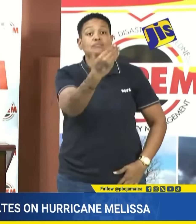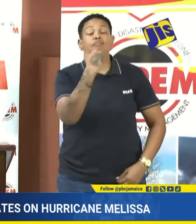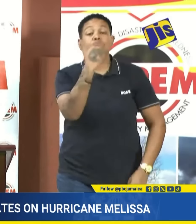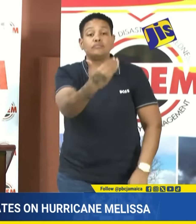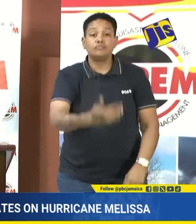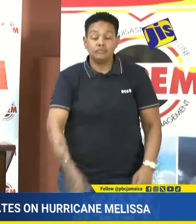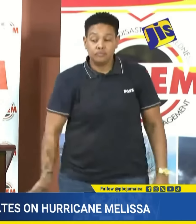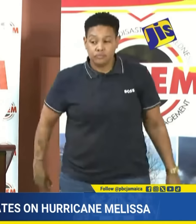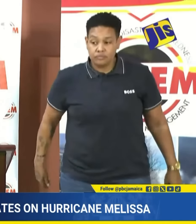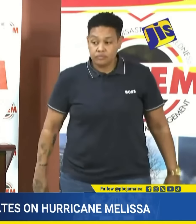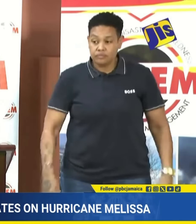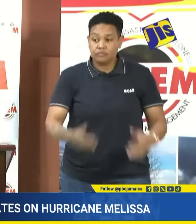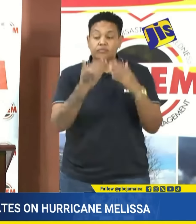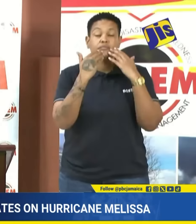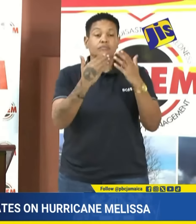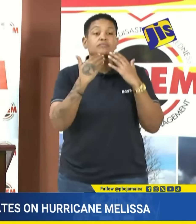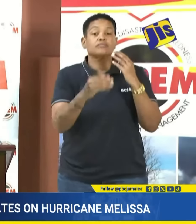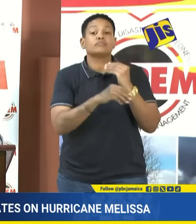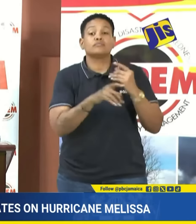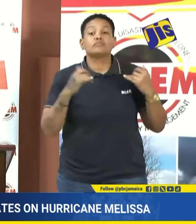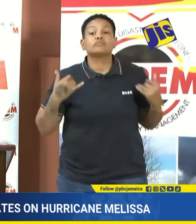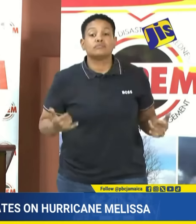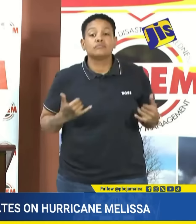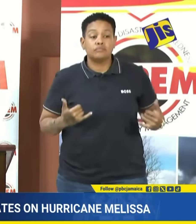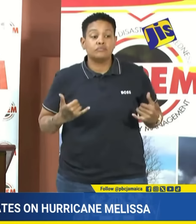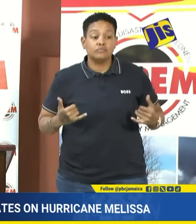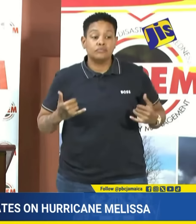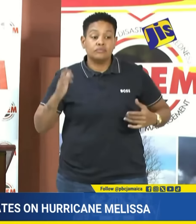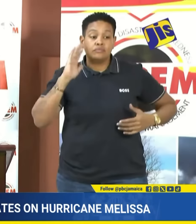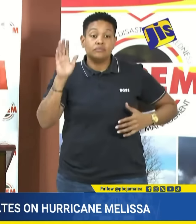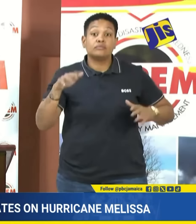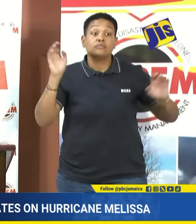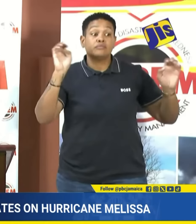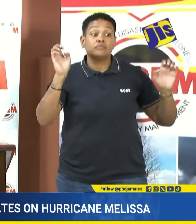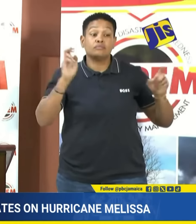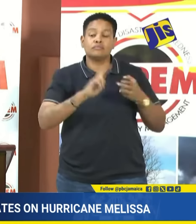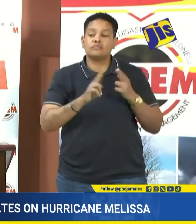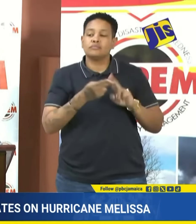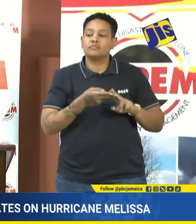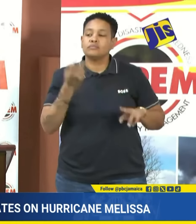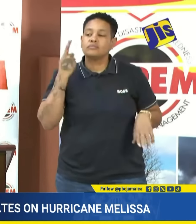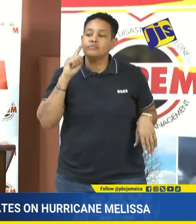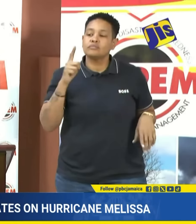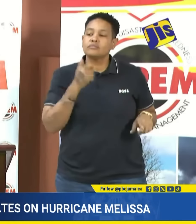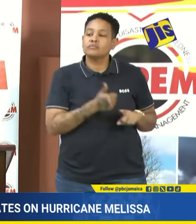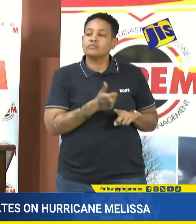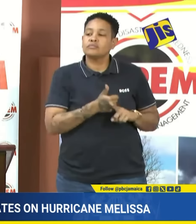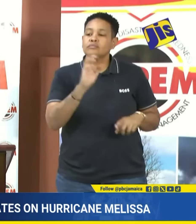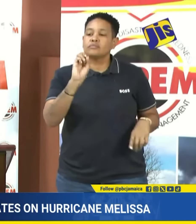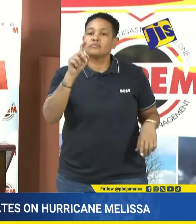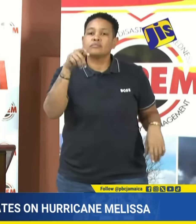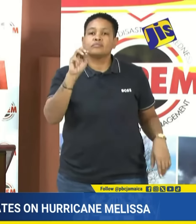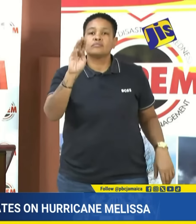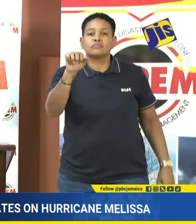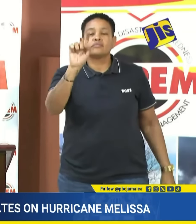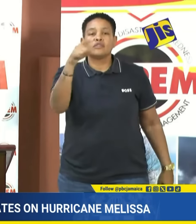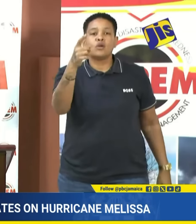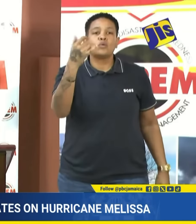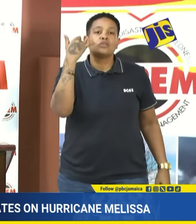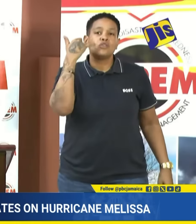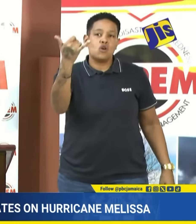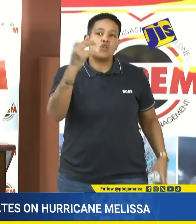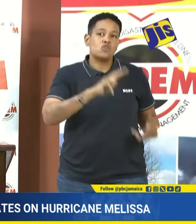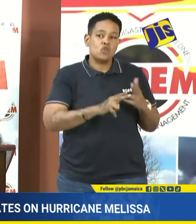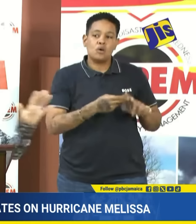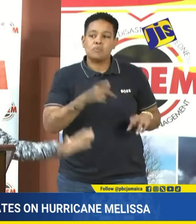Okay, thank you very much. And also the emergency number for ODPEM, you can always call